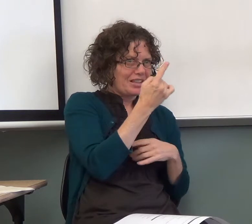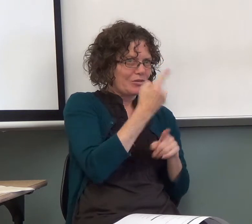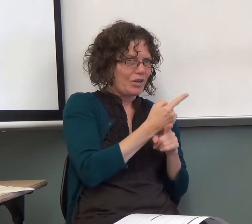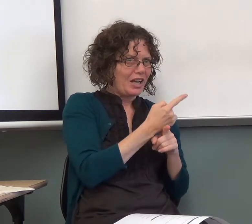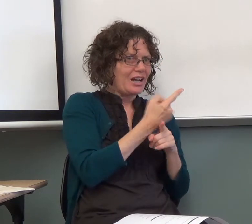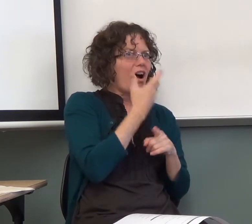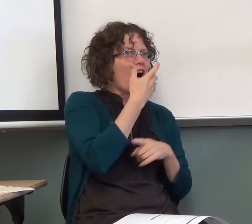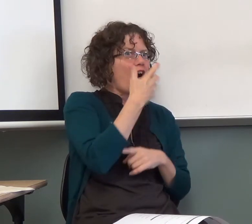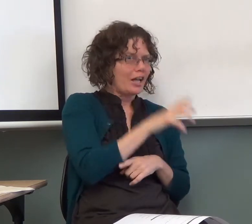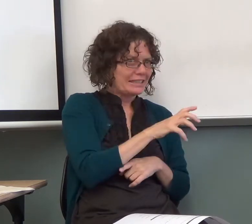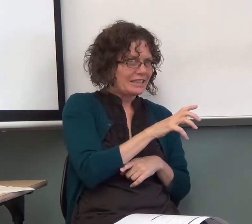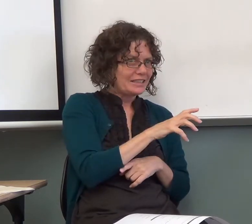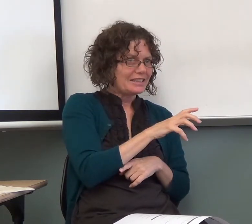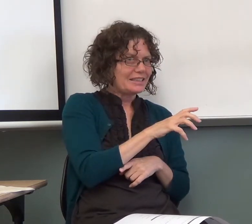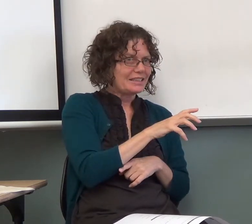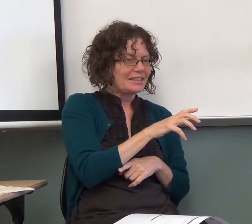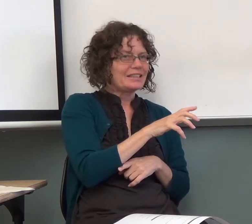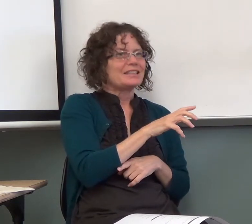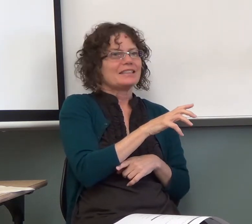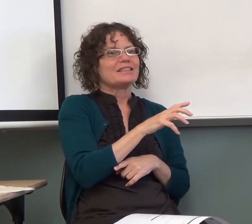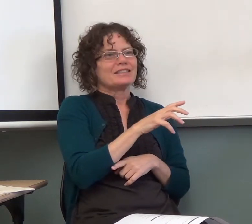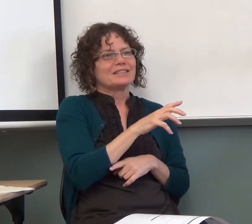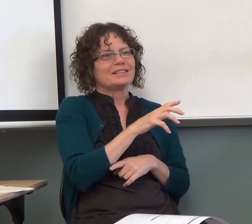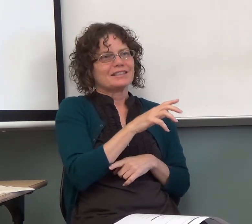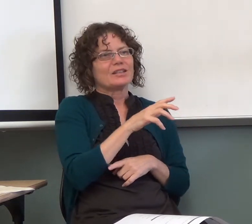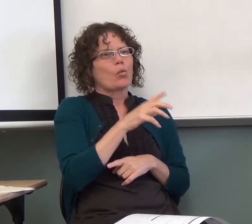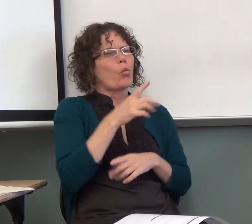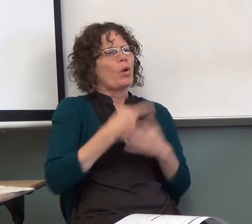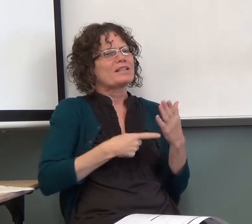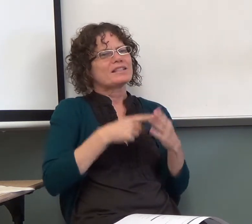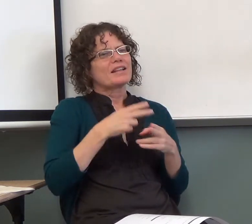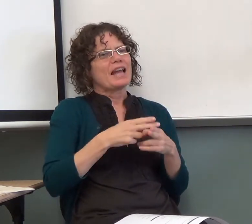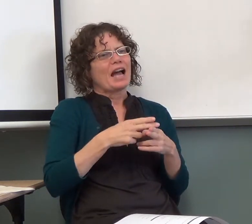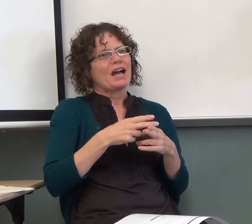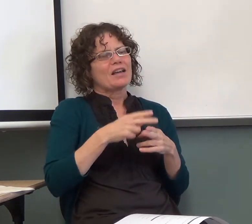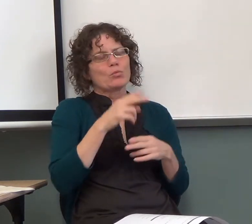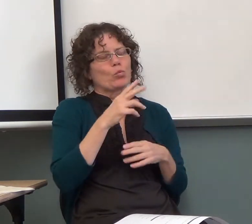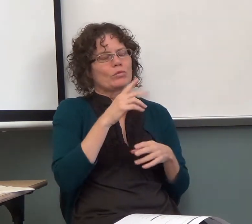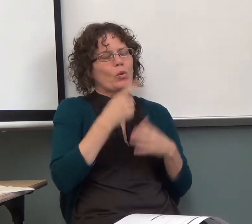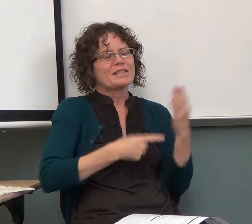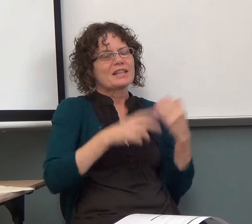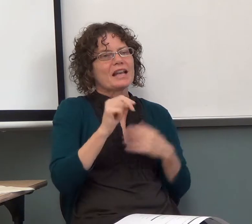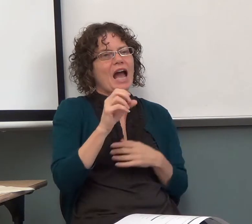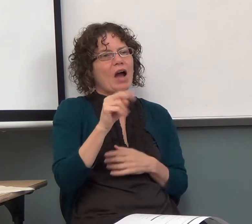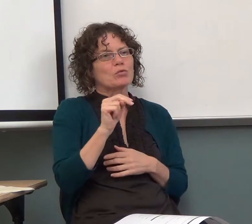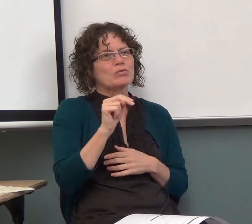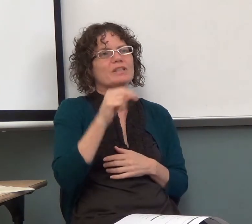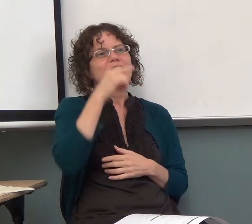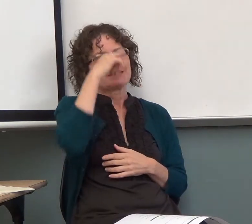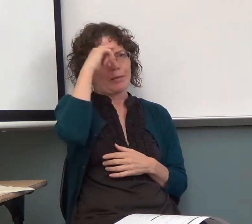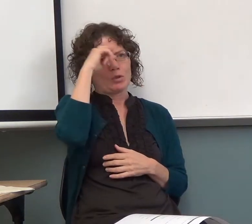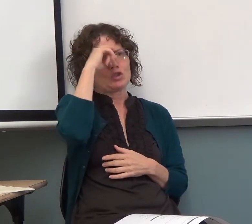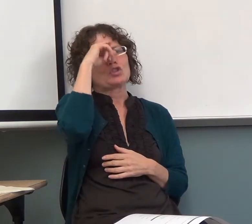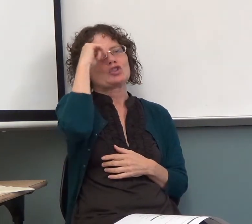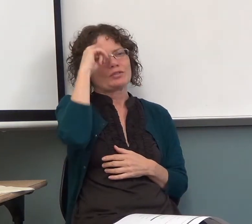something. Summers. Summers. Summers. So what's the noun? Summers. Summers. Good. Okay. I want you guys to put your name on the top of